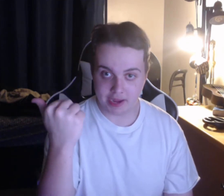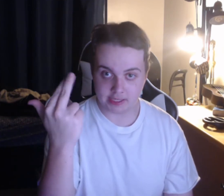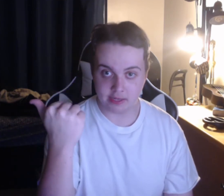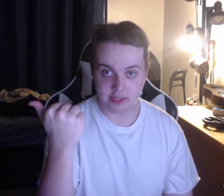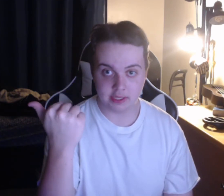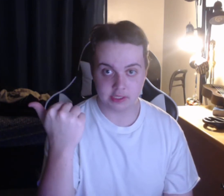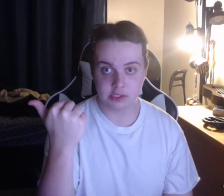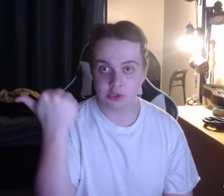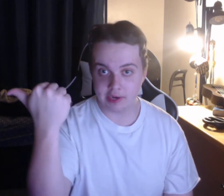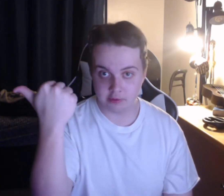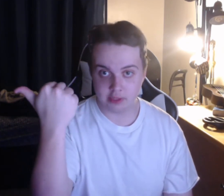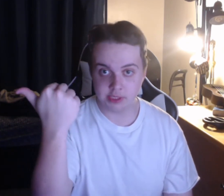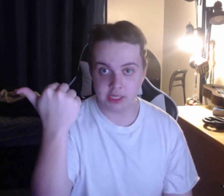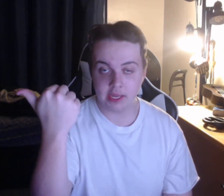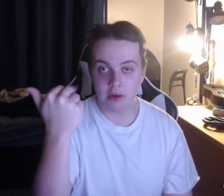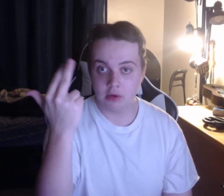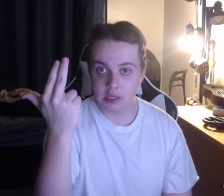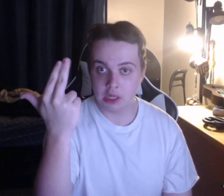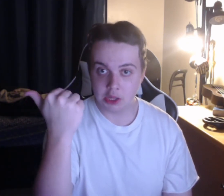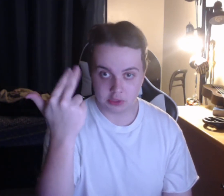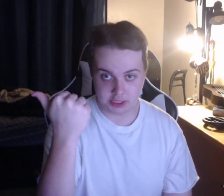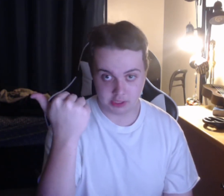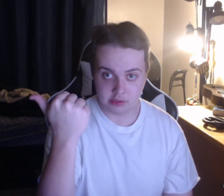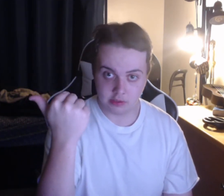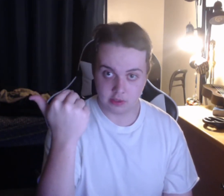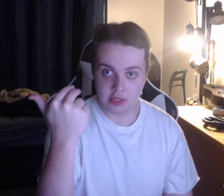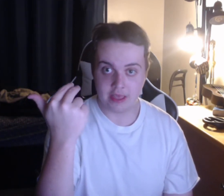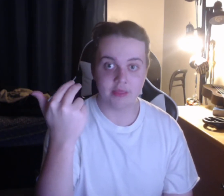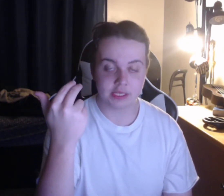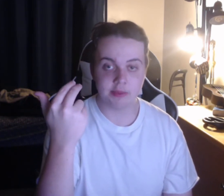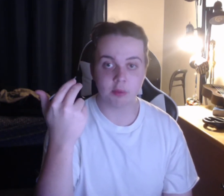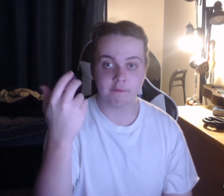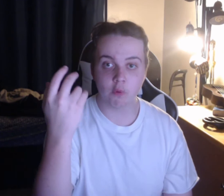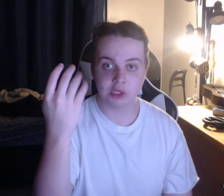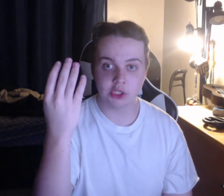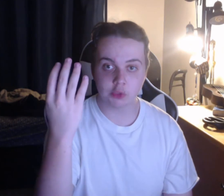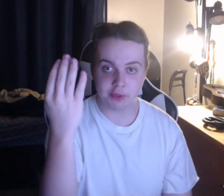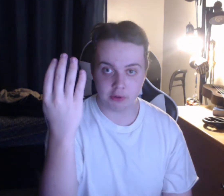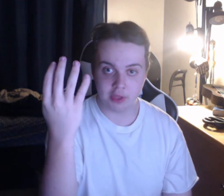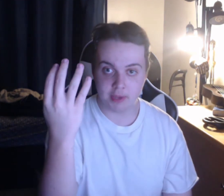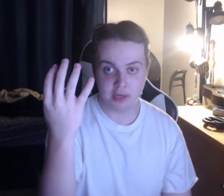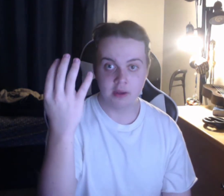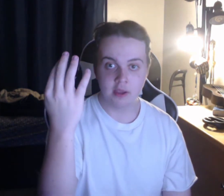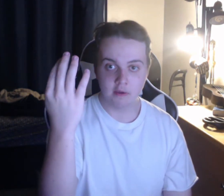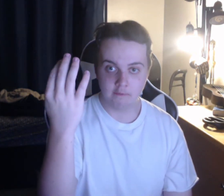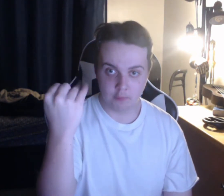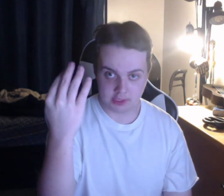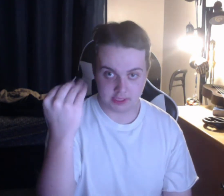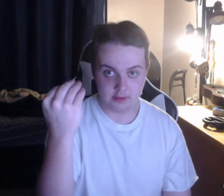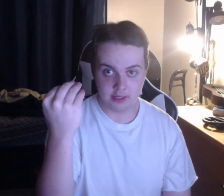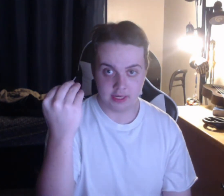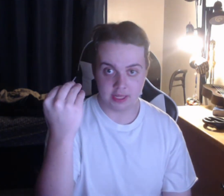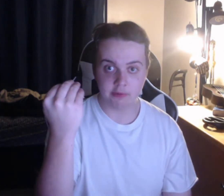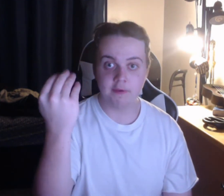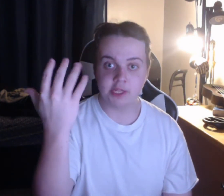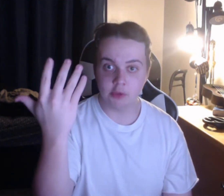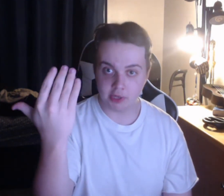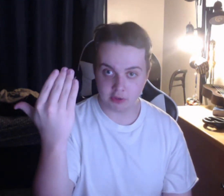down like this. So you have your thumb sticking out, 13. And then the same thing with the 14, just with your thumb in, 14. And then with 15, you bring your thumb back